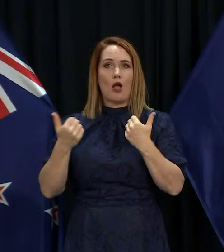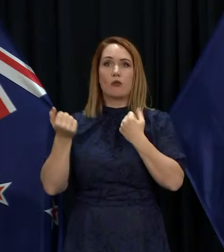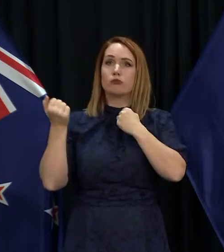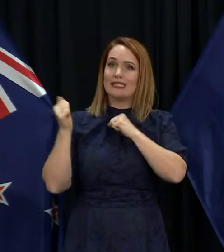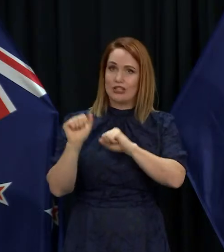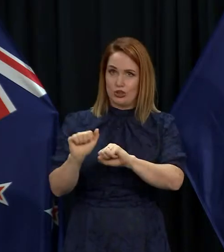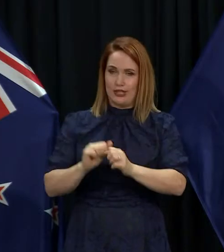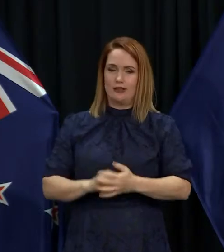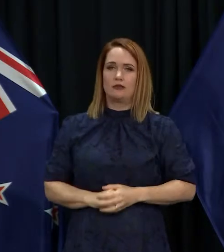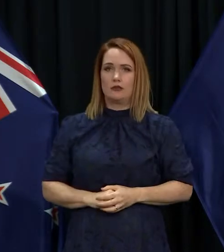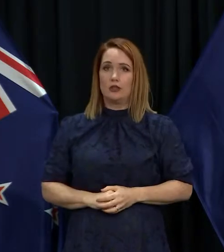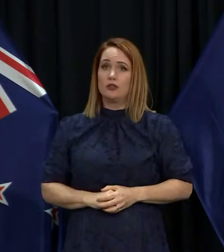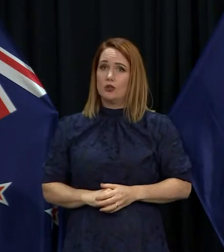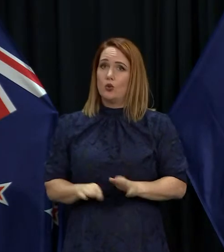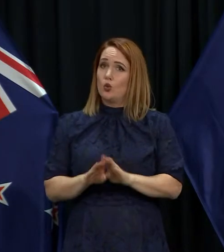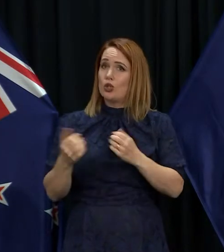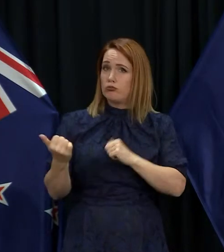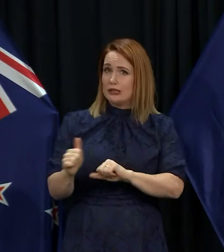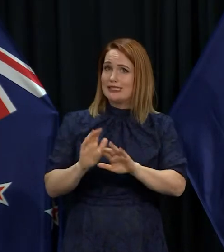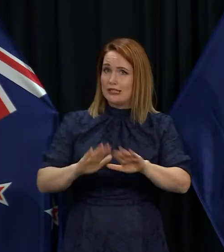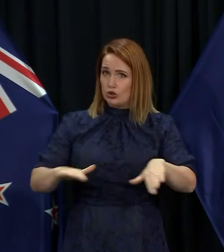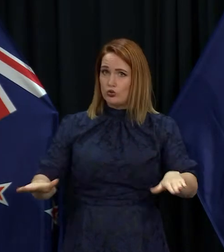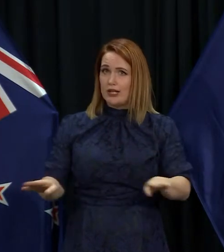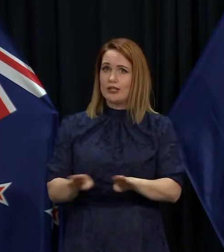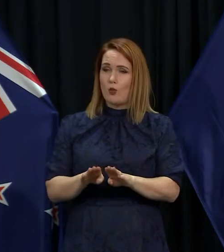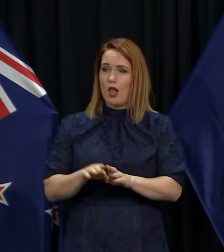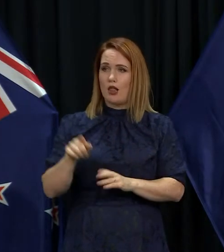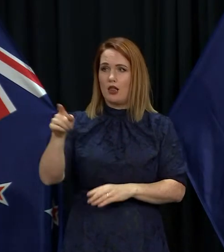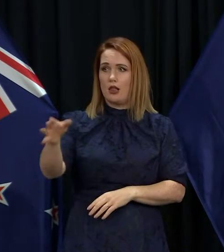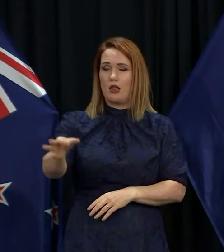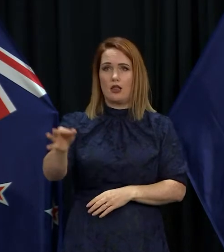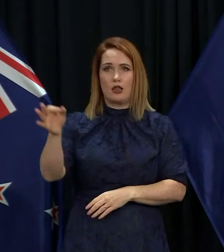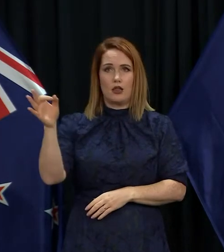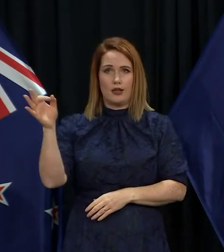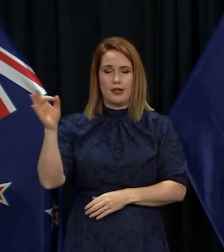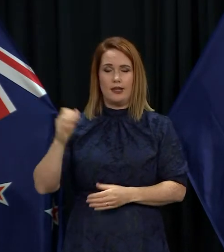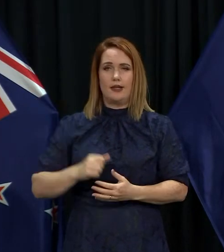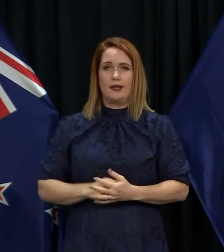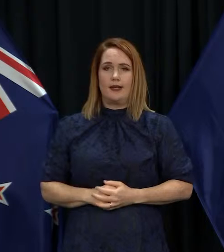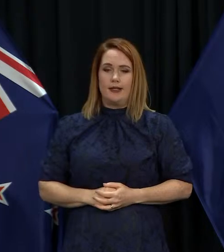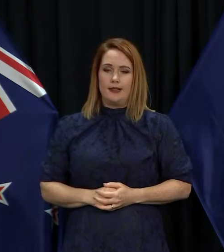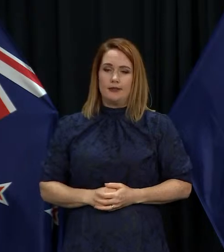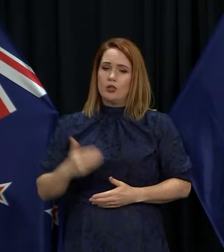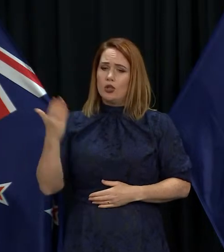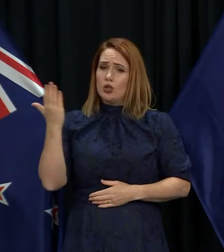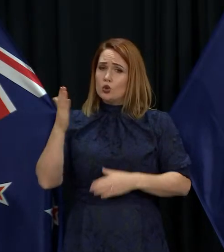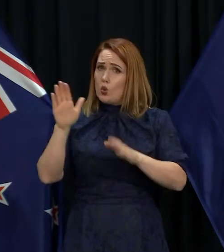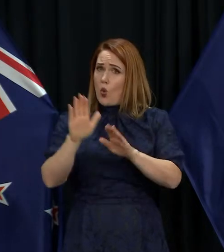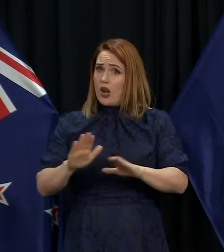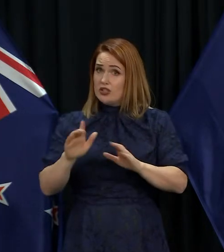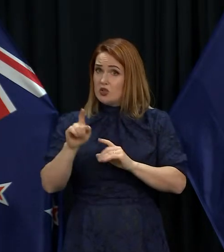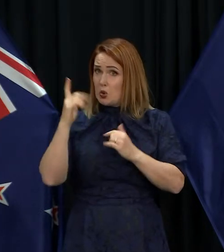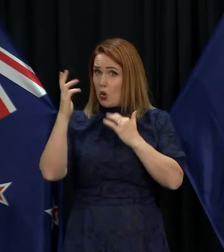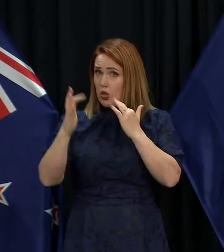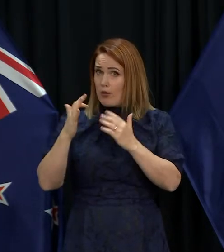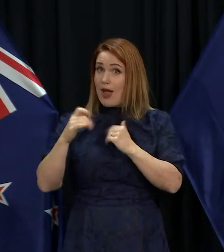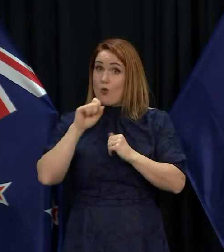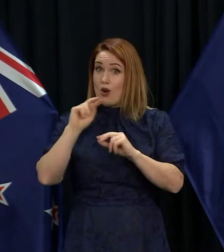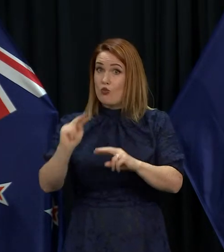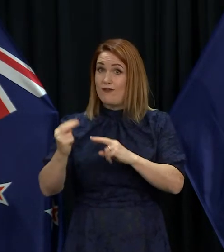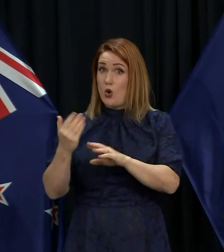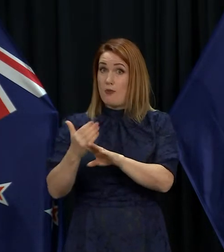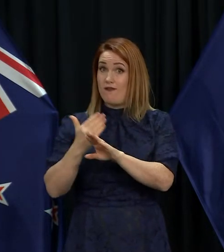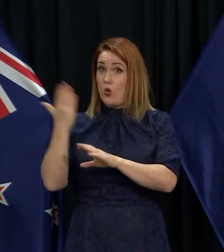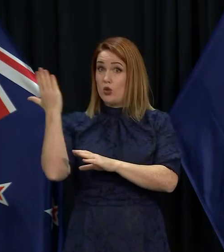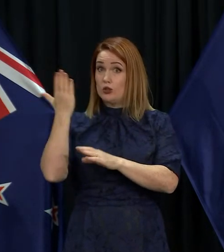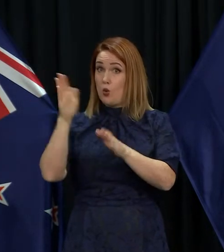protection, including for children. Yeah. Well, holidays give factor any, was that factored at all into the Thursday review that